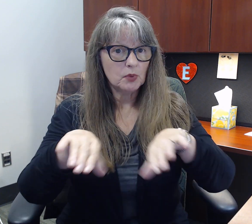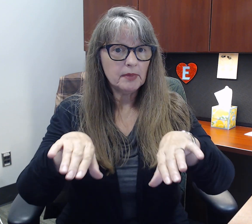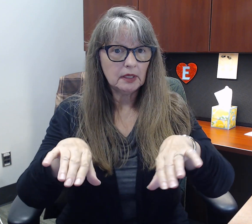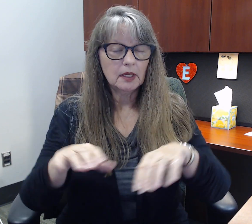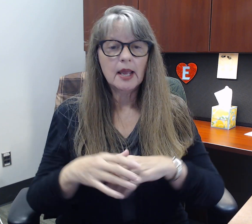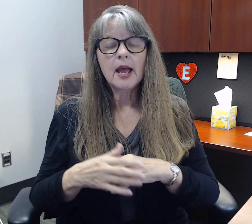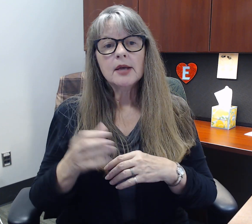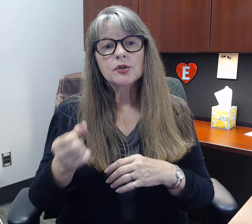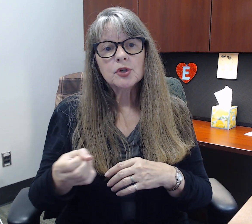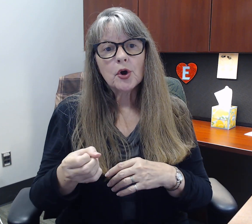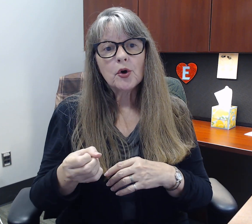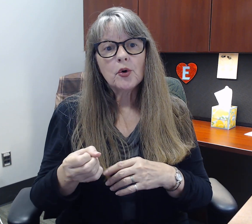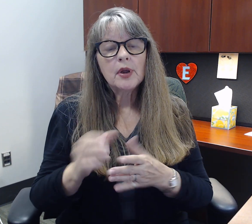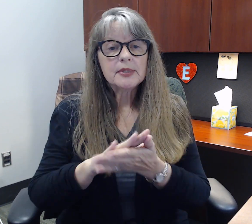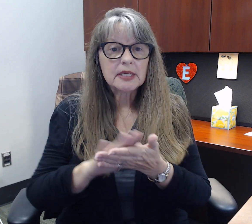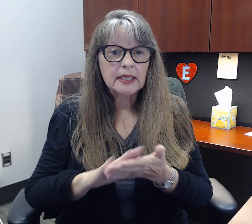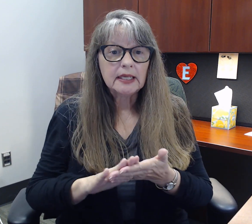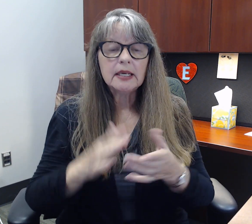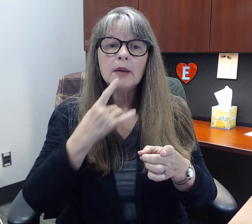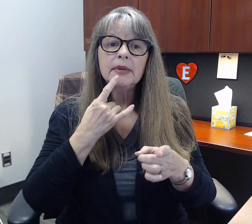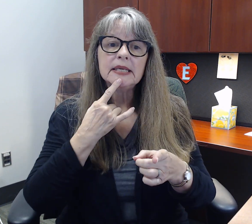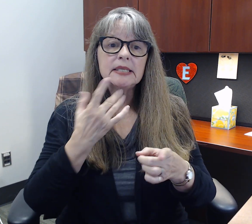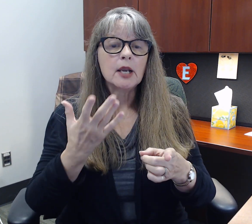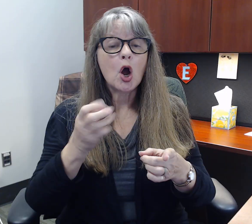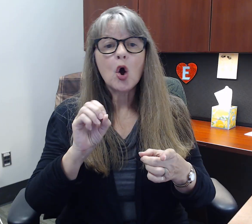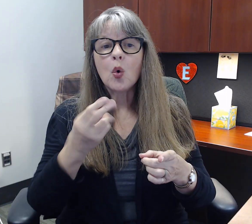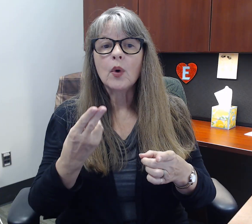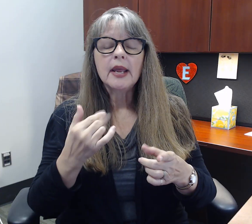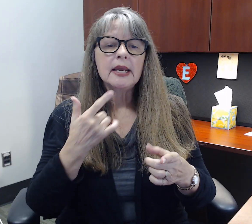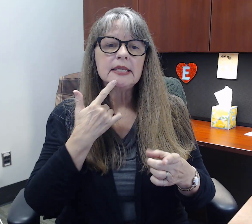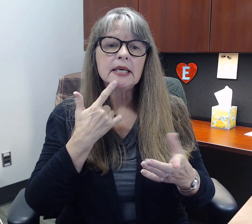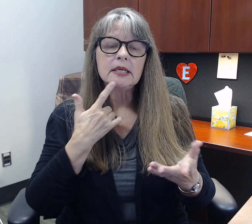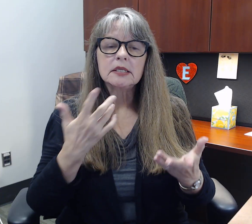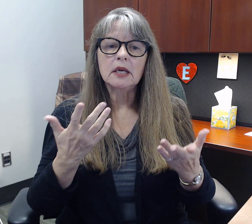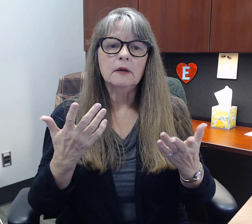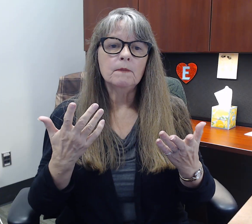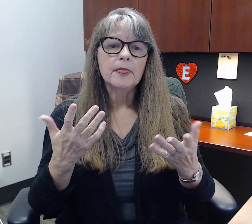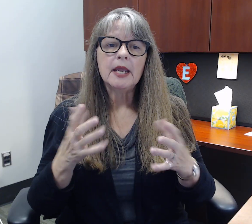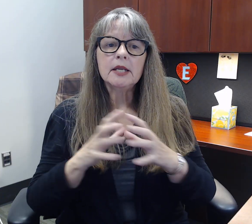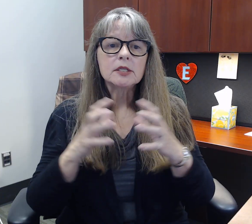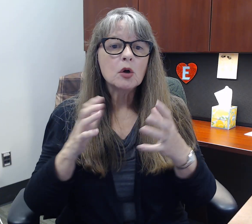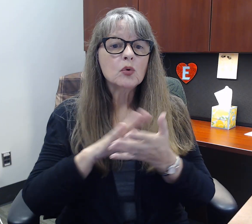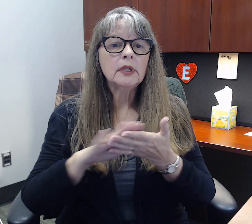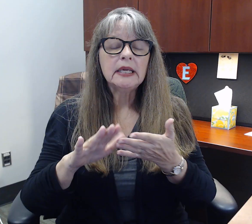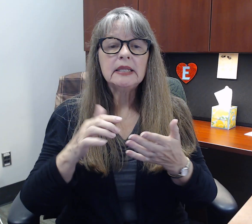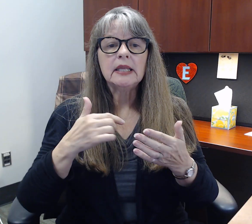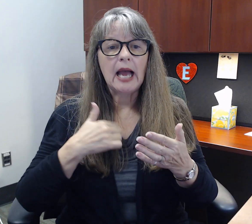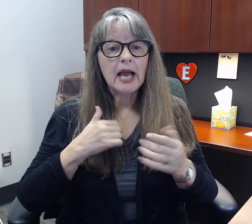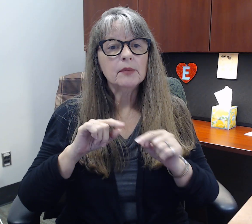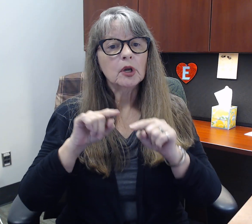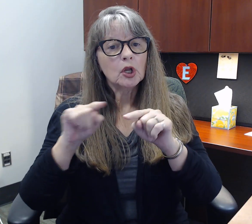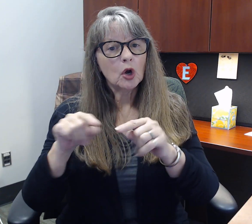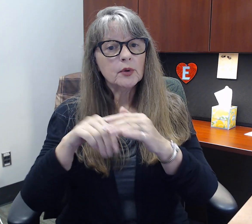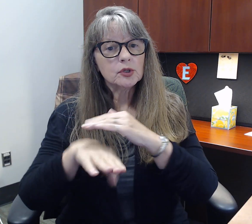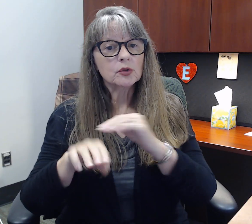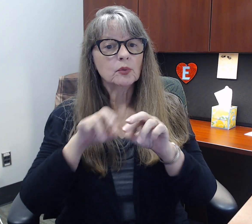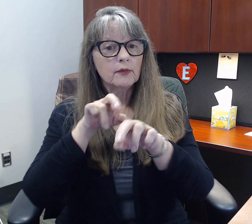swimming. So he was cleaning it up, and he said, it is so clean that I'm going to go into the river